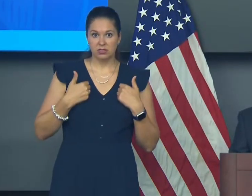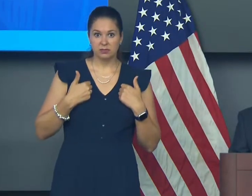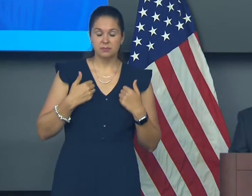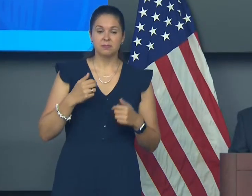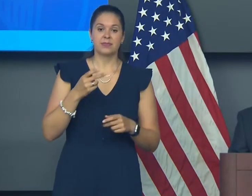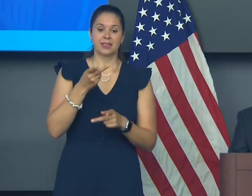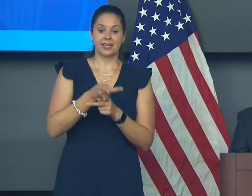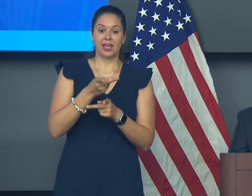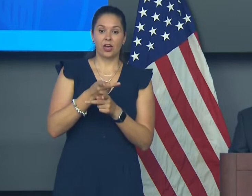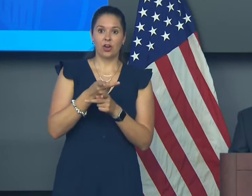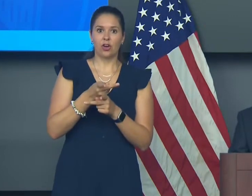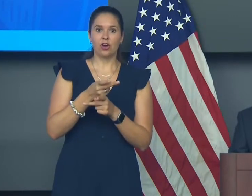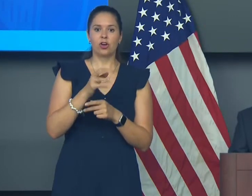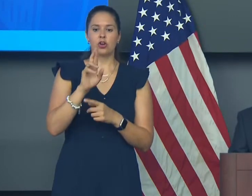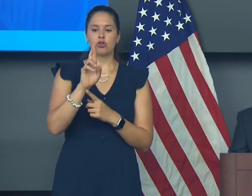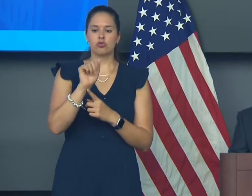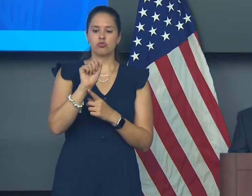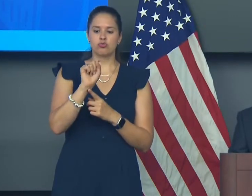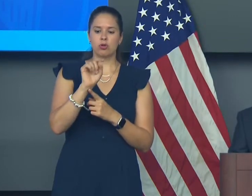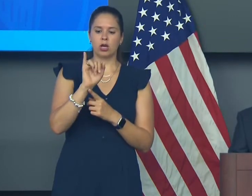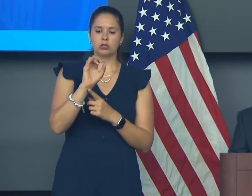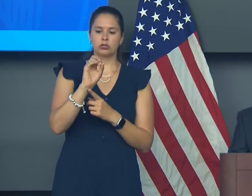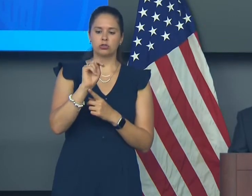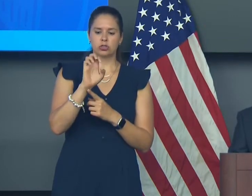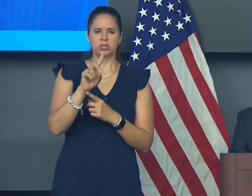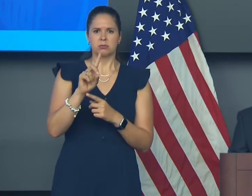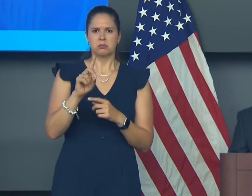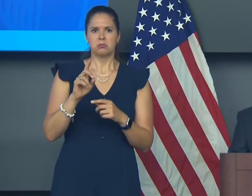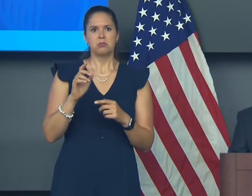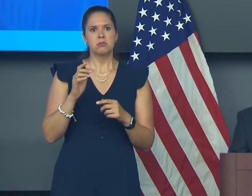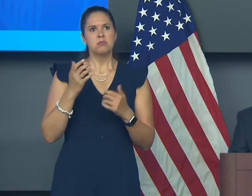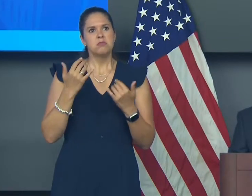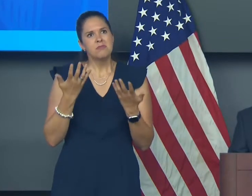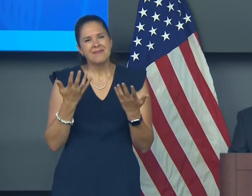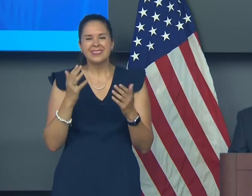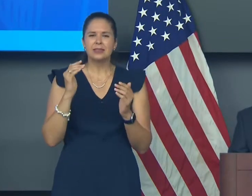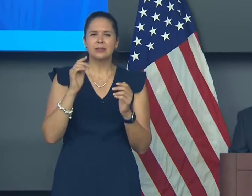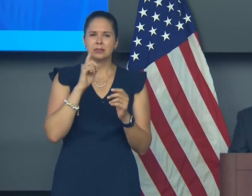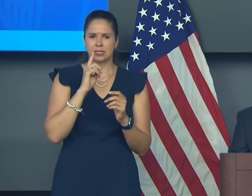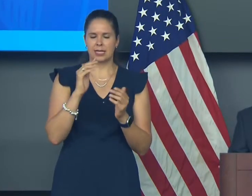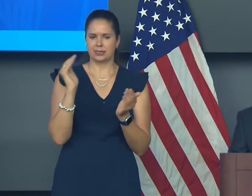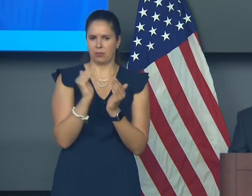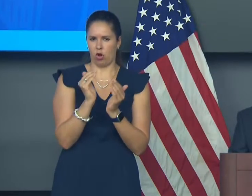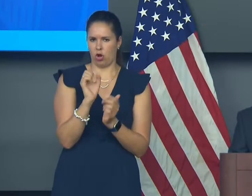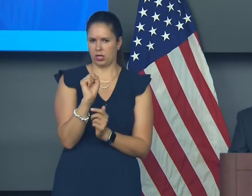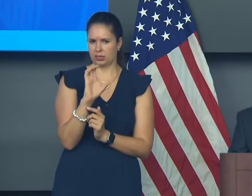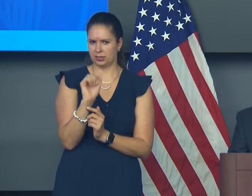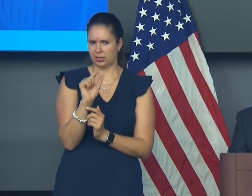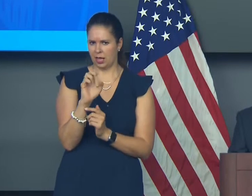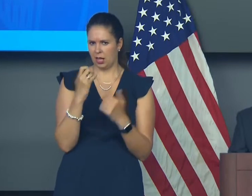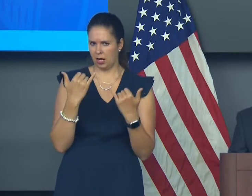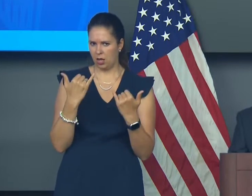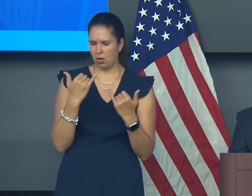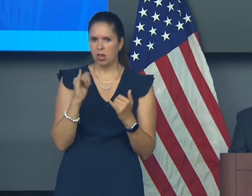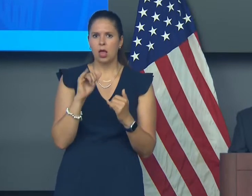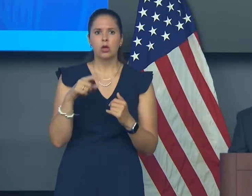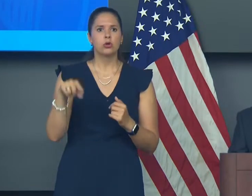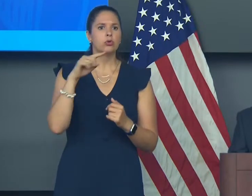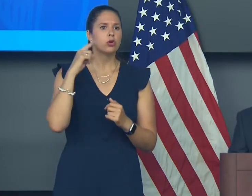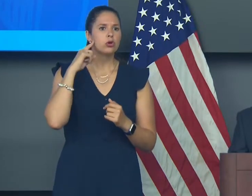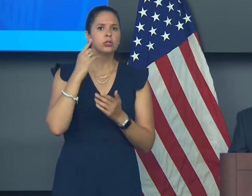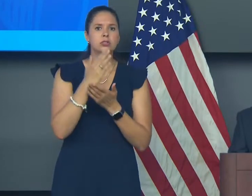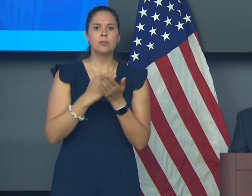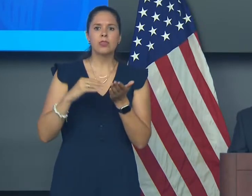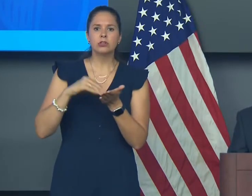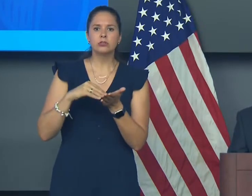I think care is being rationed on a small scale right now, and as you heard from some of the docs that were